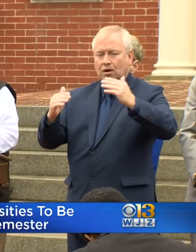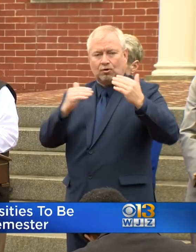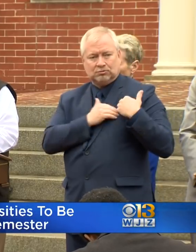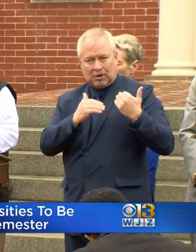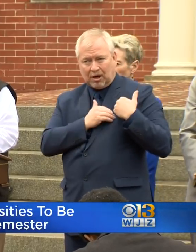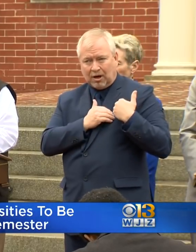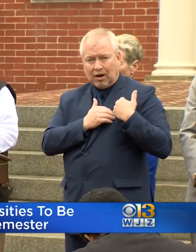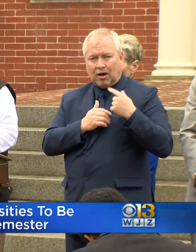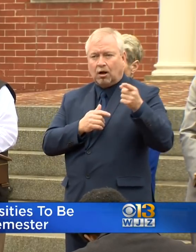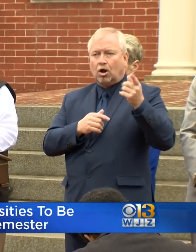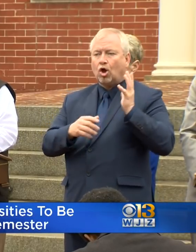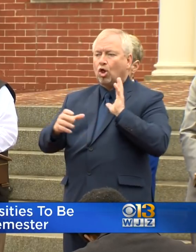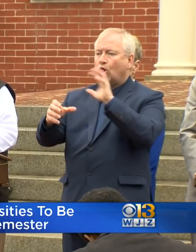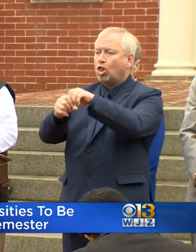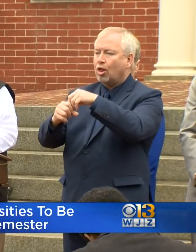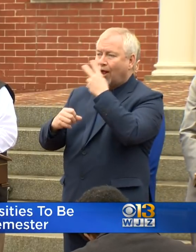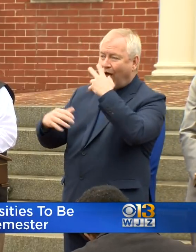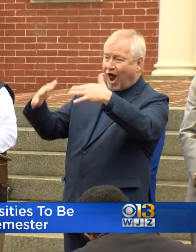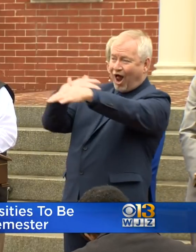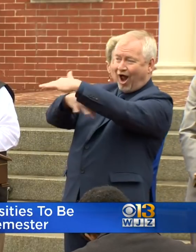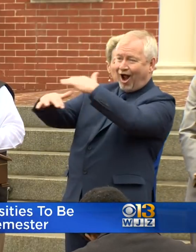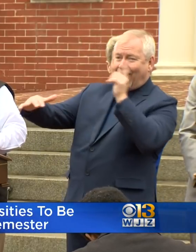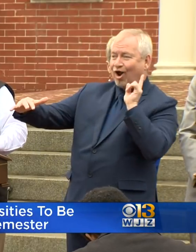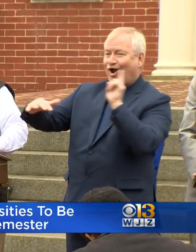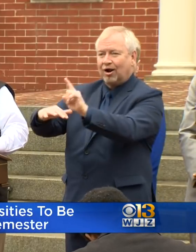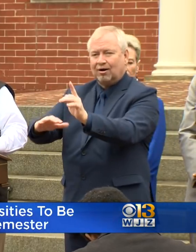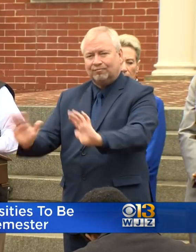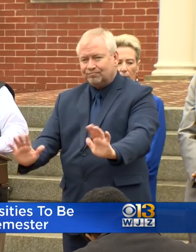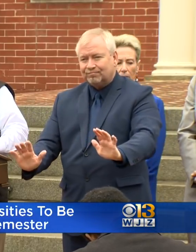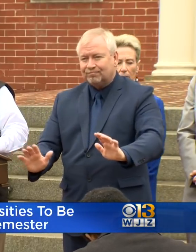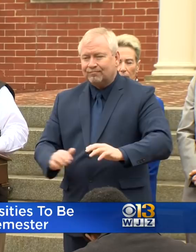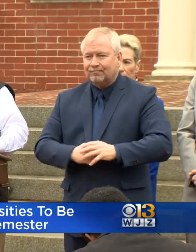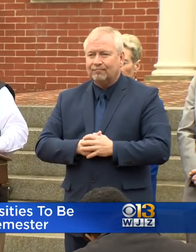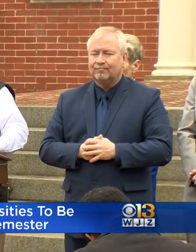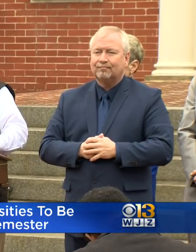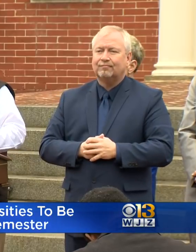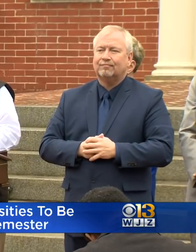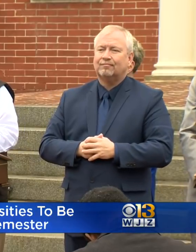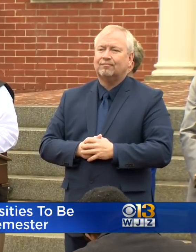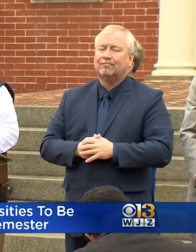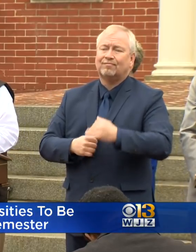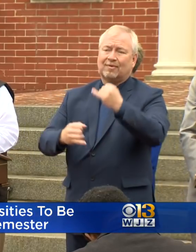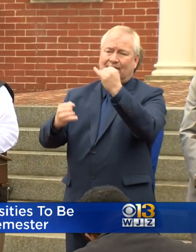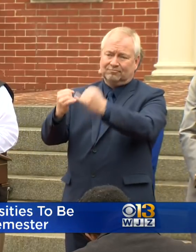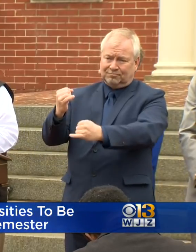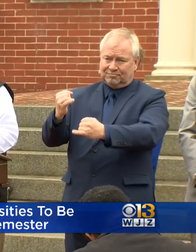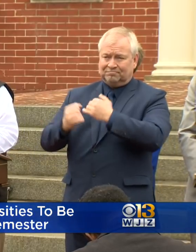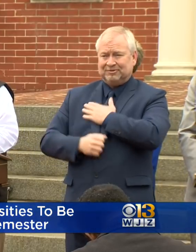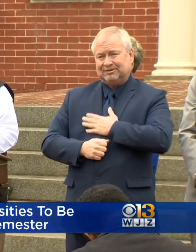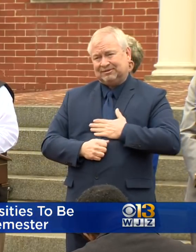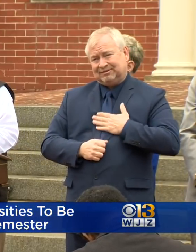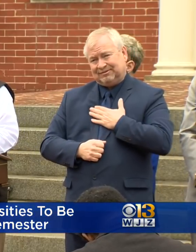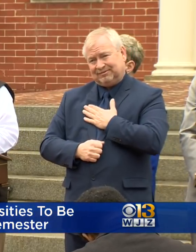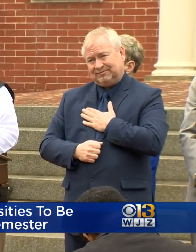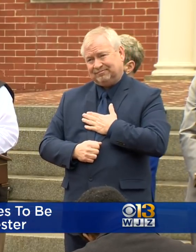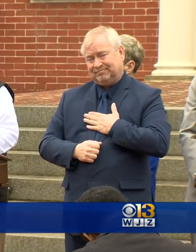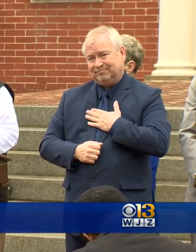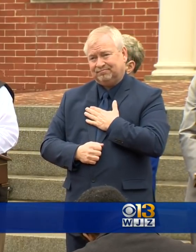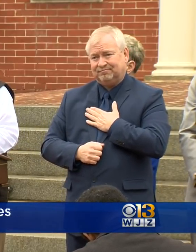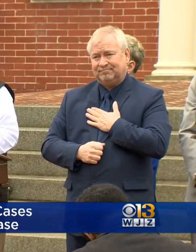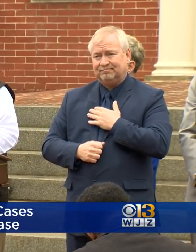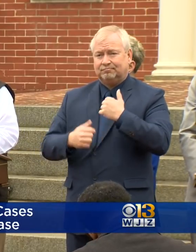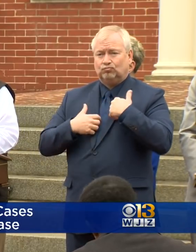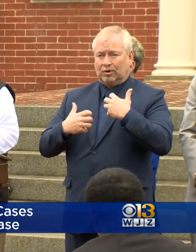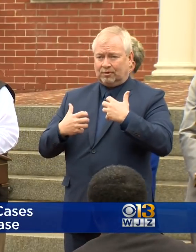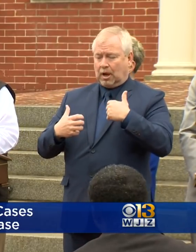large crowds in stores. Finally, I am pleased to report that we have now